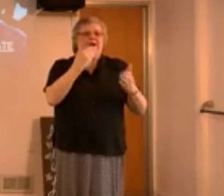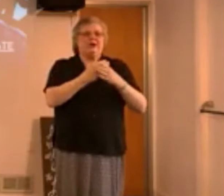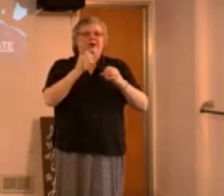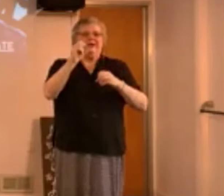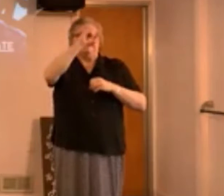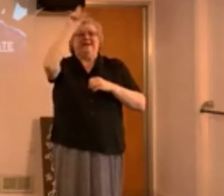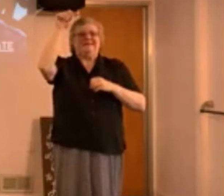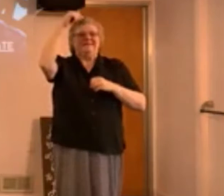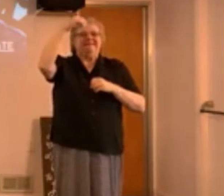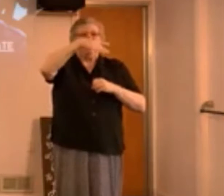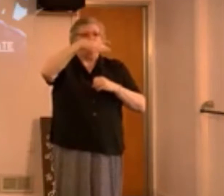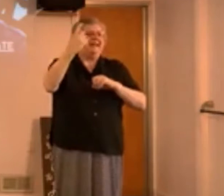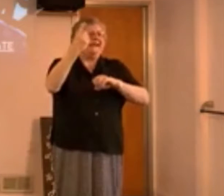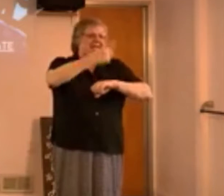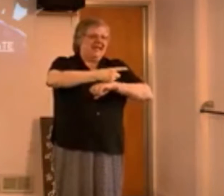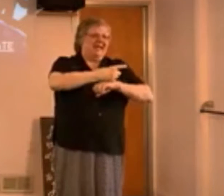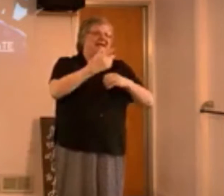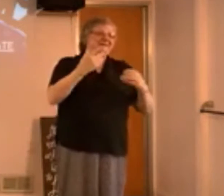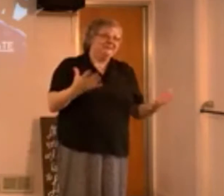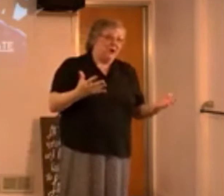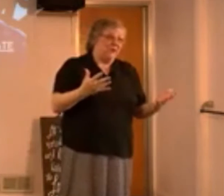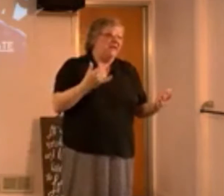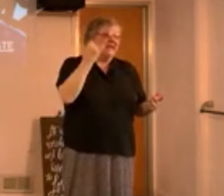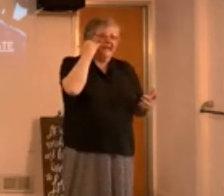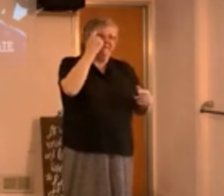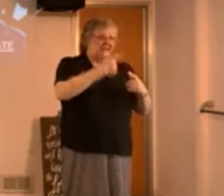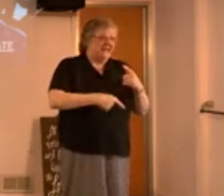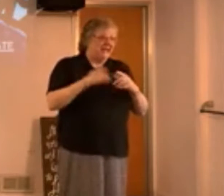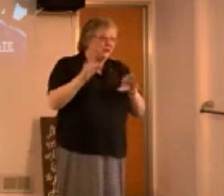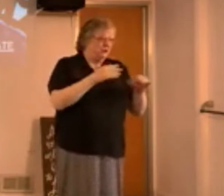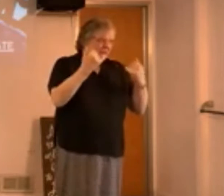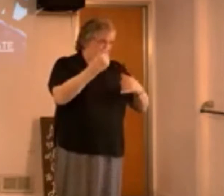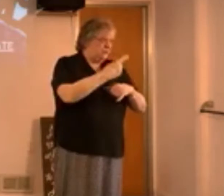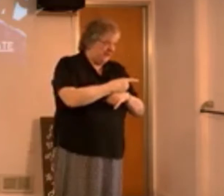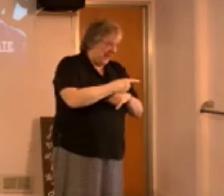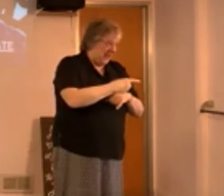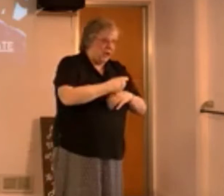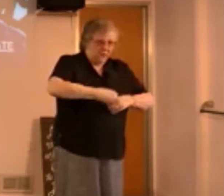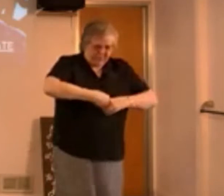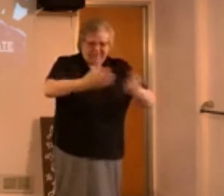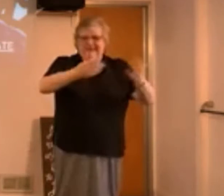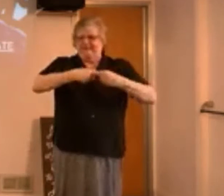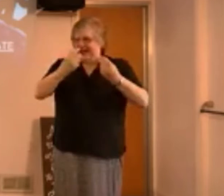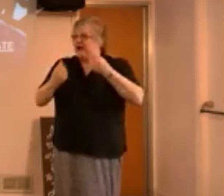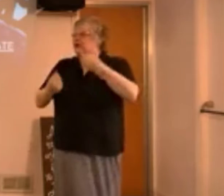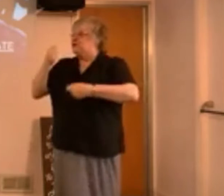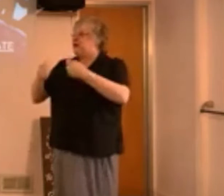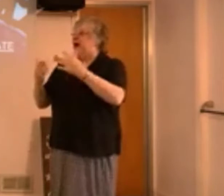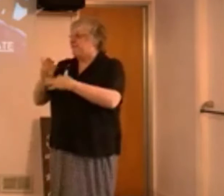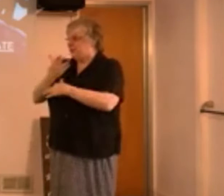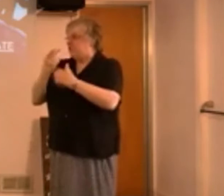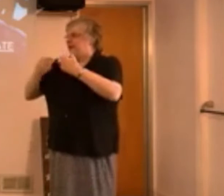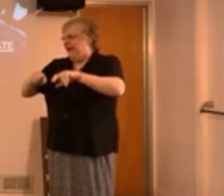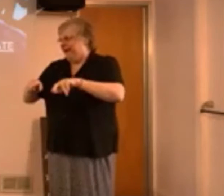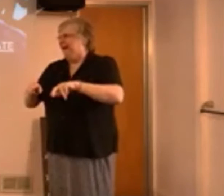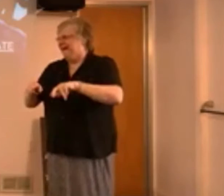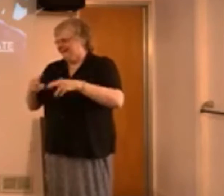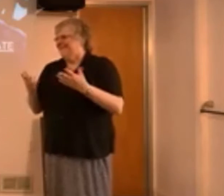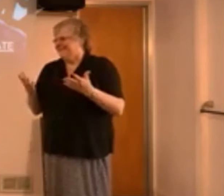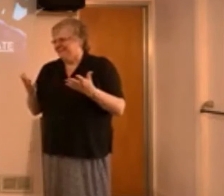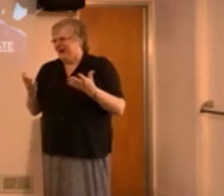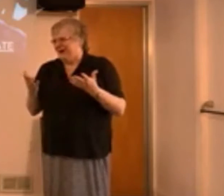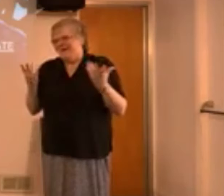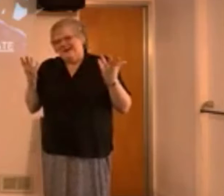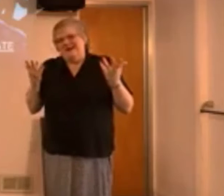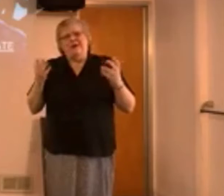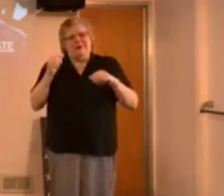And we will even hand deliver some of these, because I want them gone by the end of today. So anybody who wants to even help do egg bag deliveries, it'll be an egg hunt in the bag. And so we're